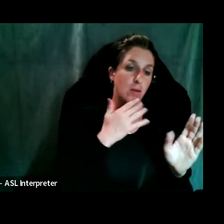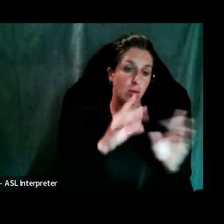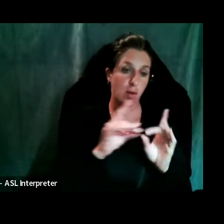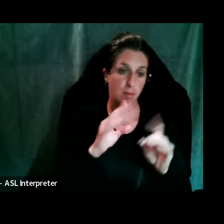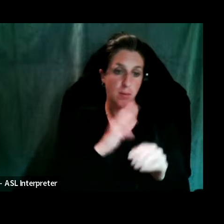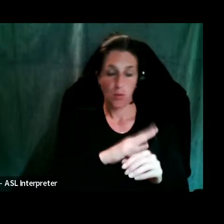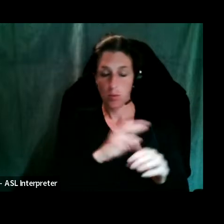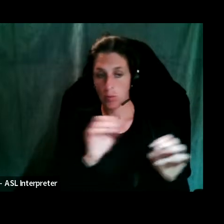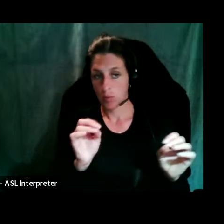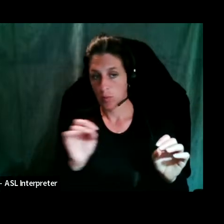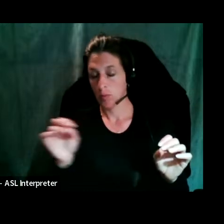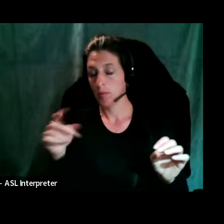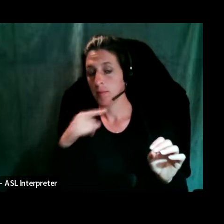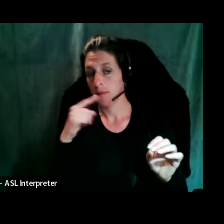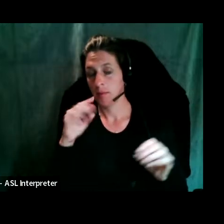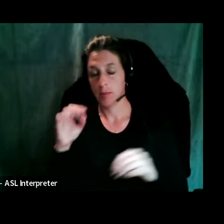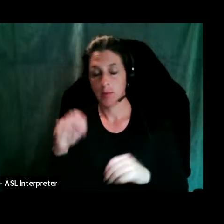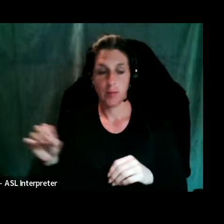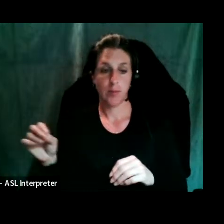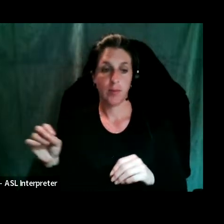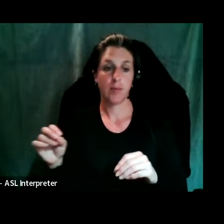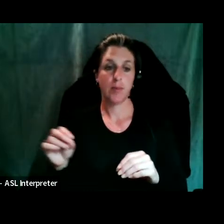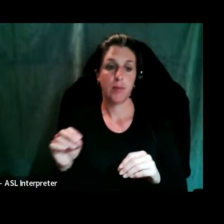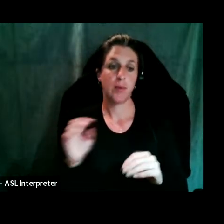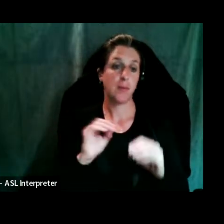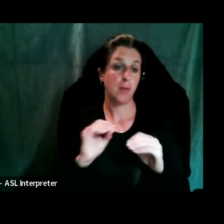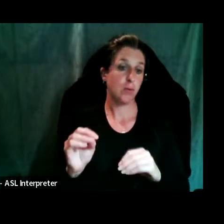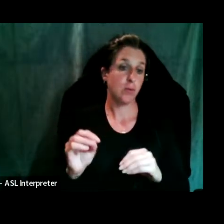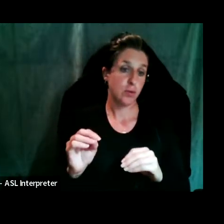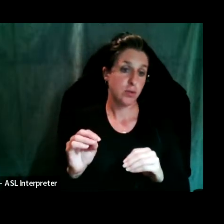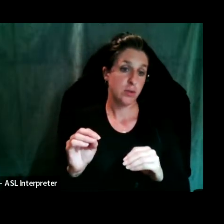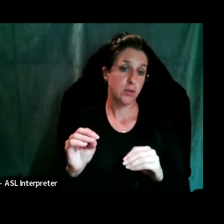Questions, comments from the public? There are none. Motion?